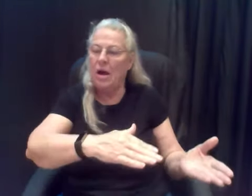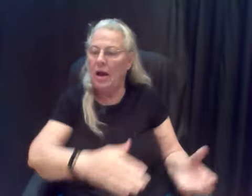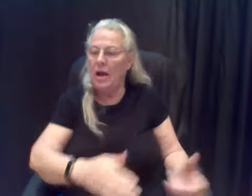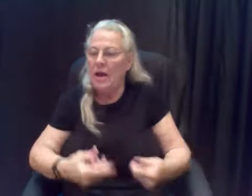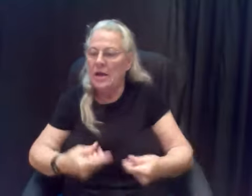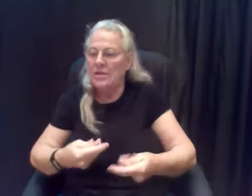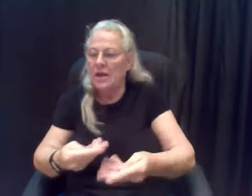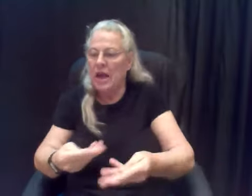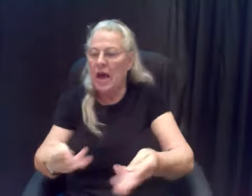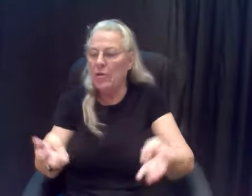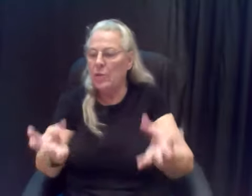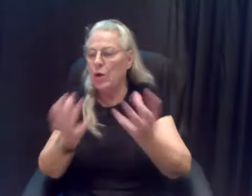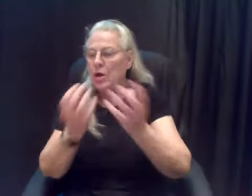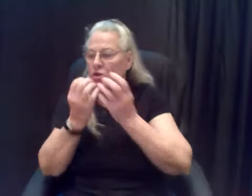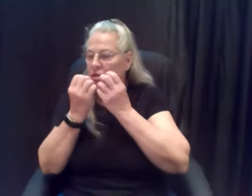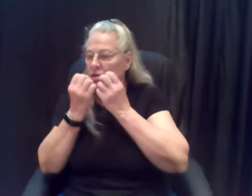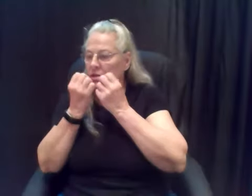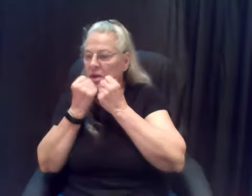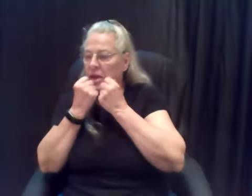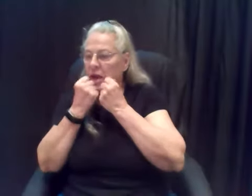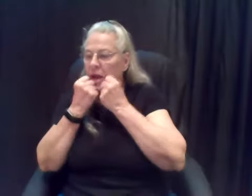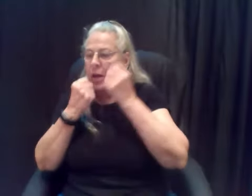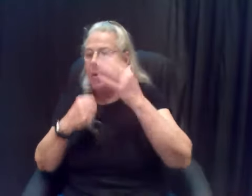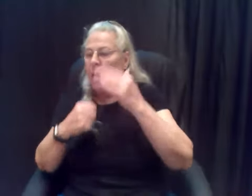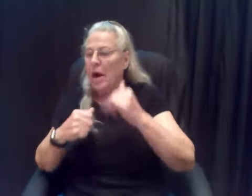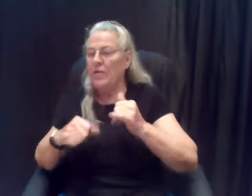wayside, scattering precious seed by the